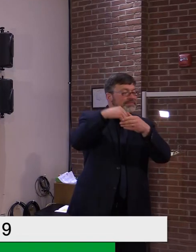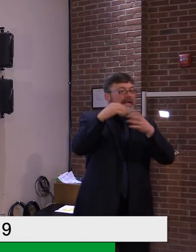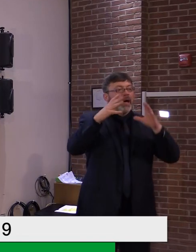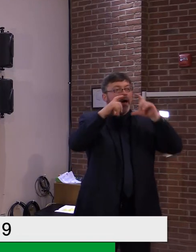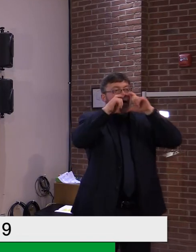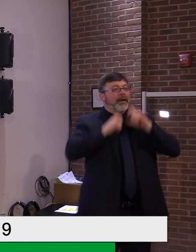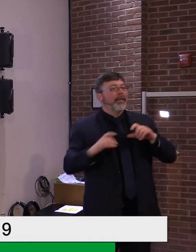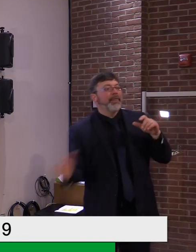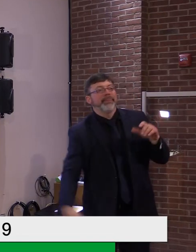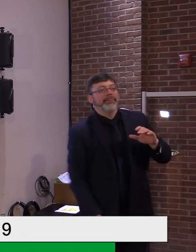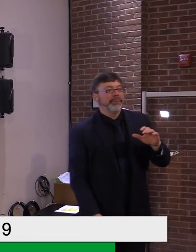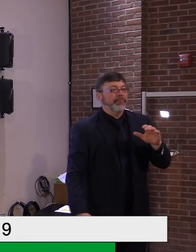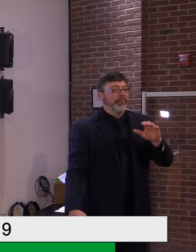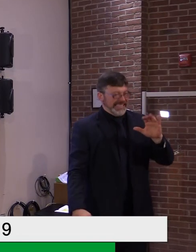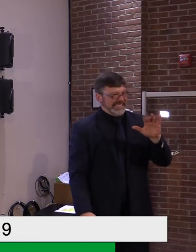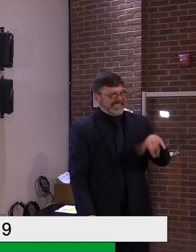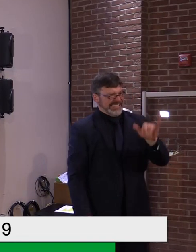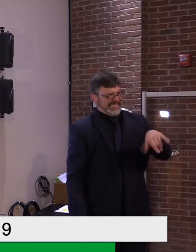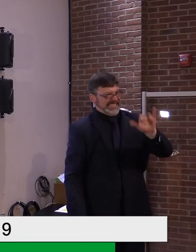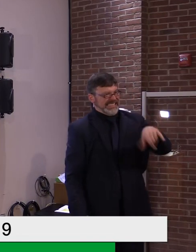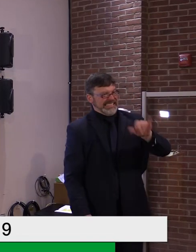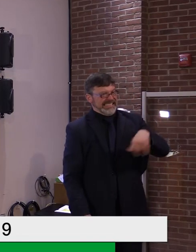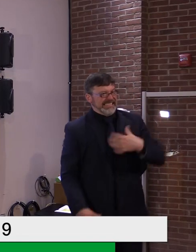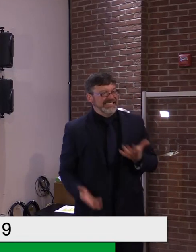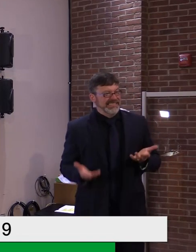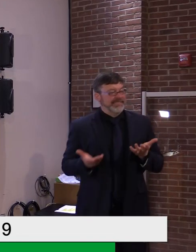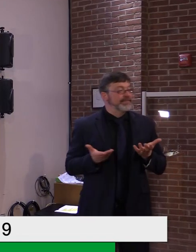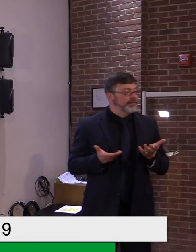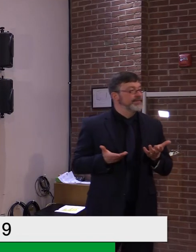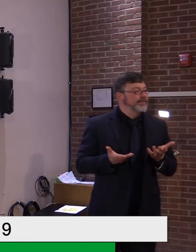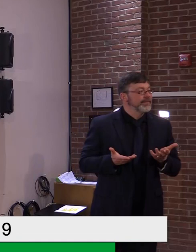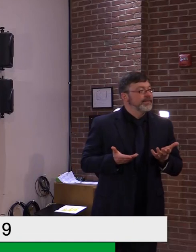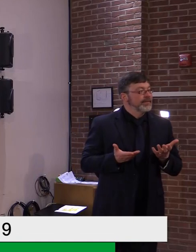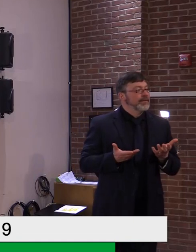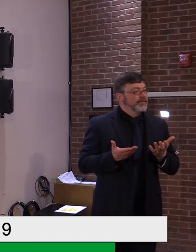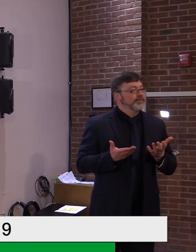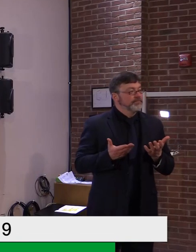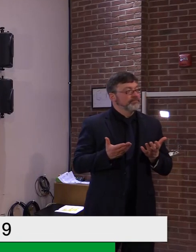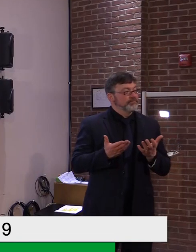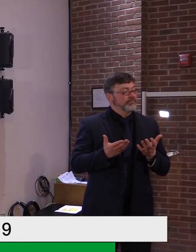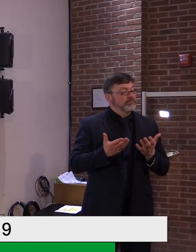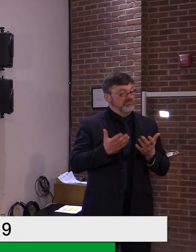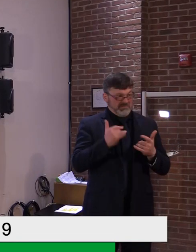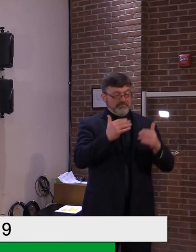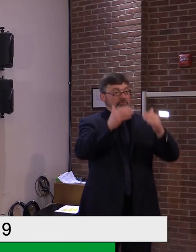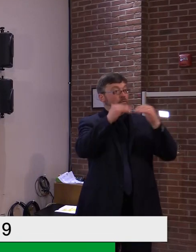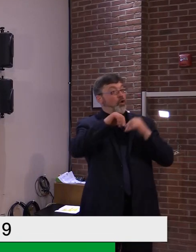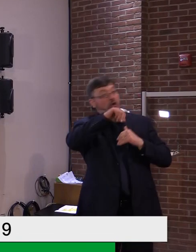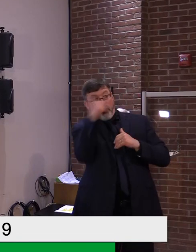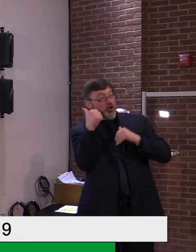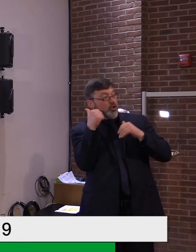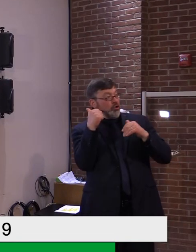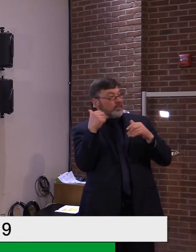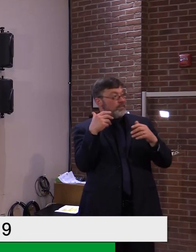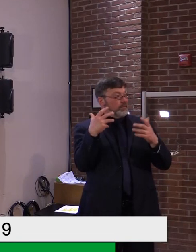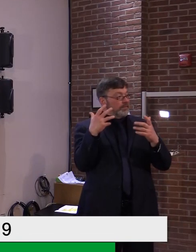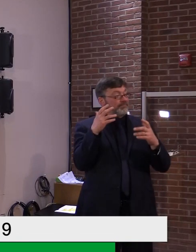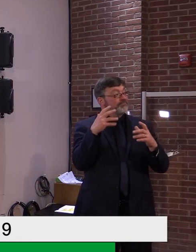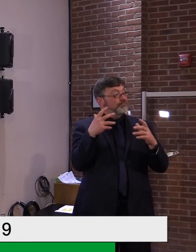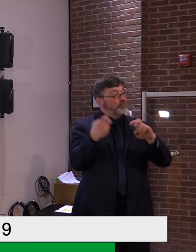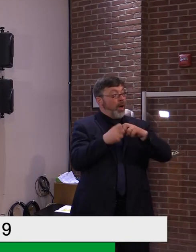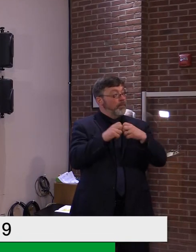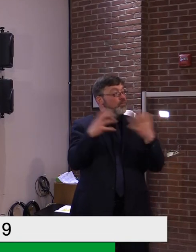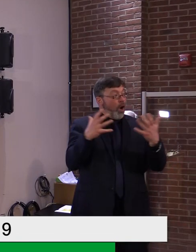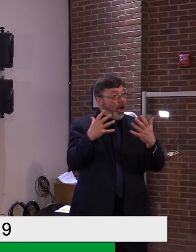it, that, you know, folks are starting to put the pandemic behind them, younger folks, even though the threat is still real of contracting COVID for yourself.